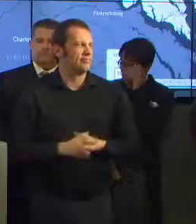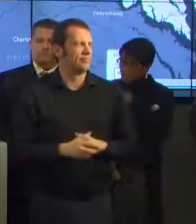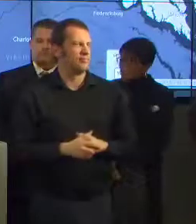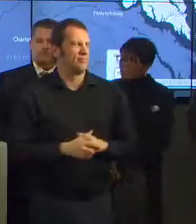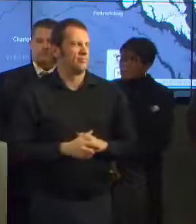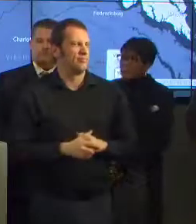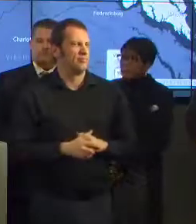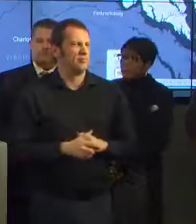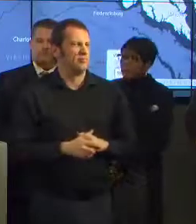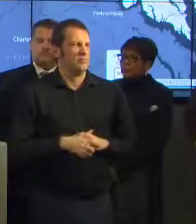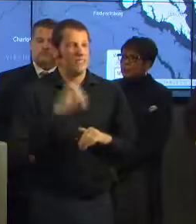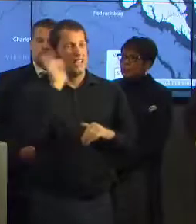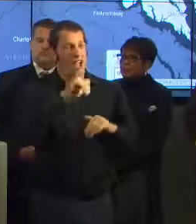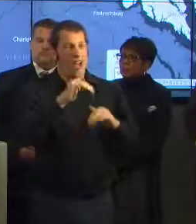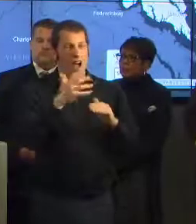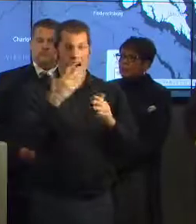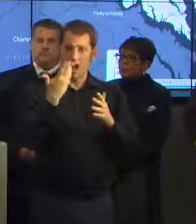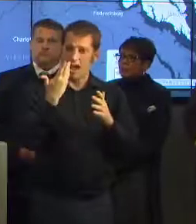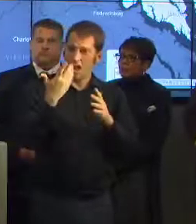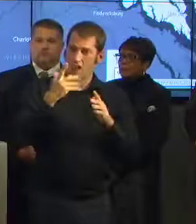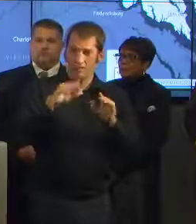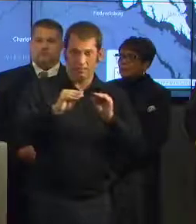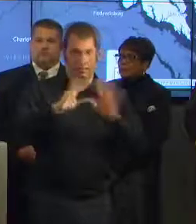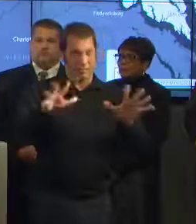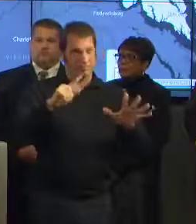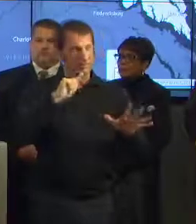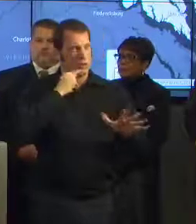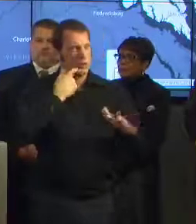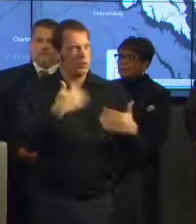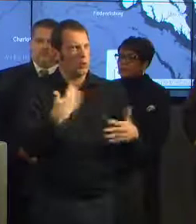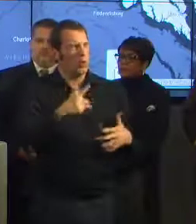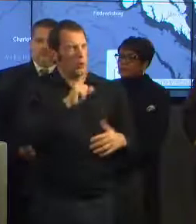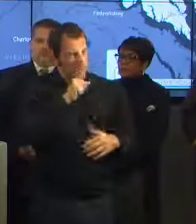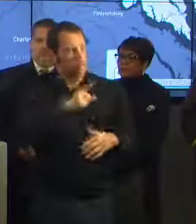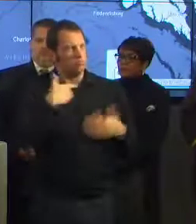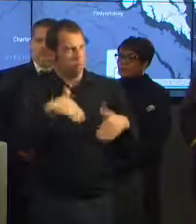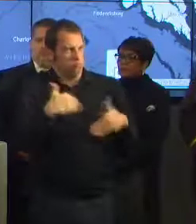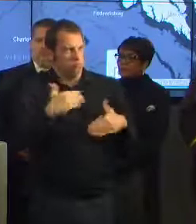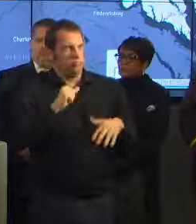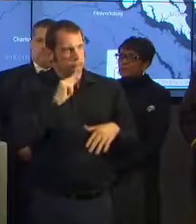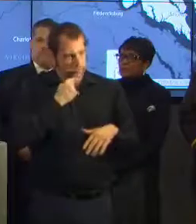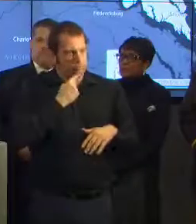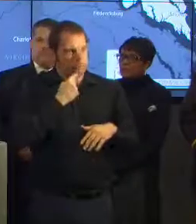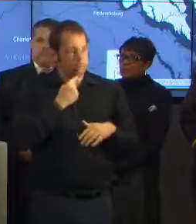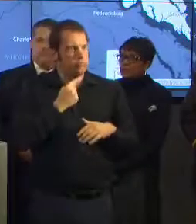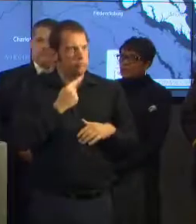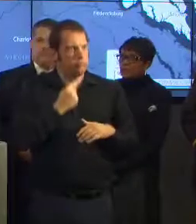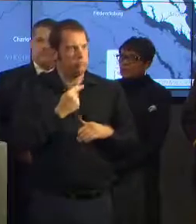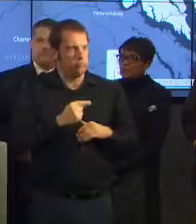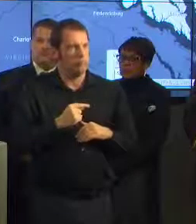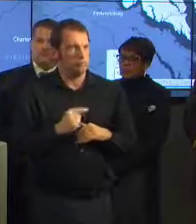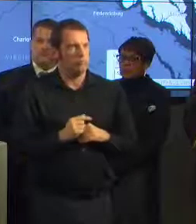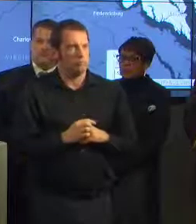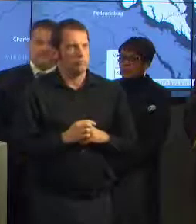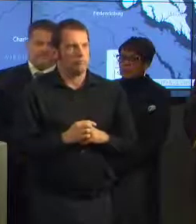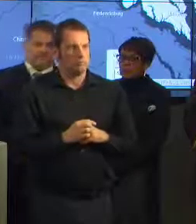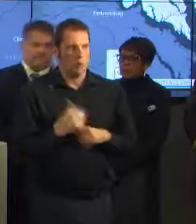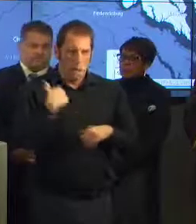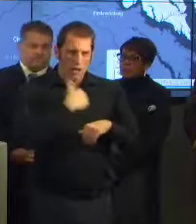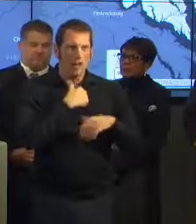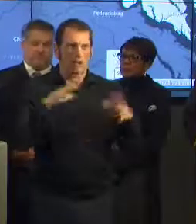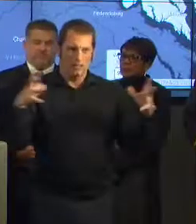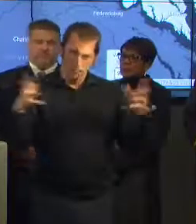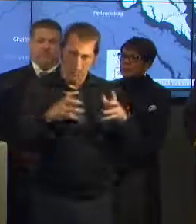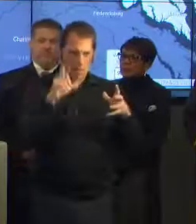its devastating impact on individuals and families across Maryland that at this time all efforts be shifted into the management and coordination